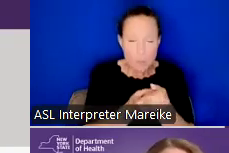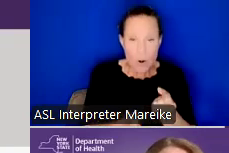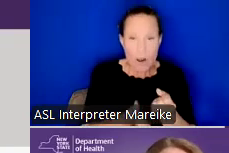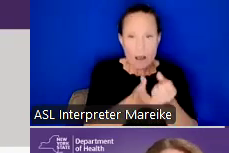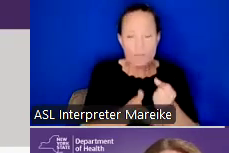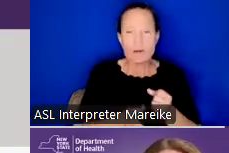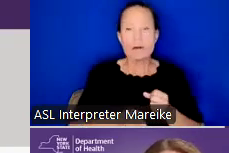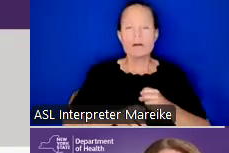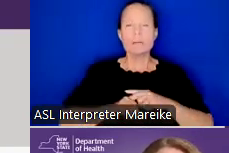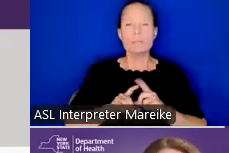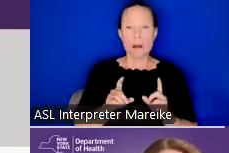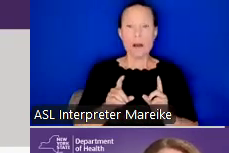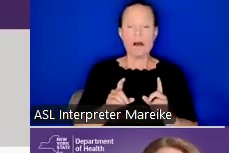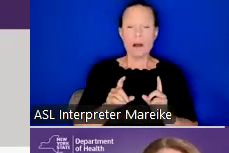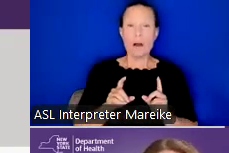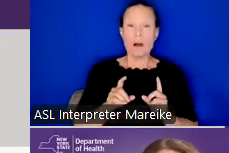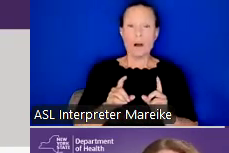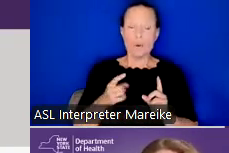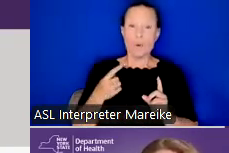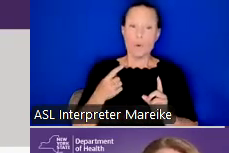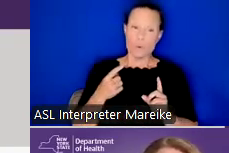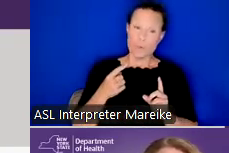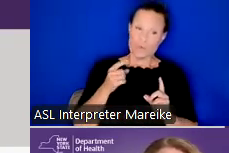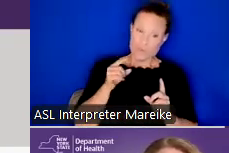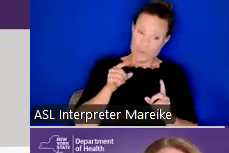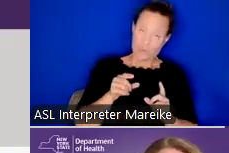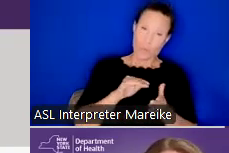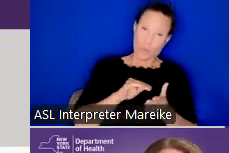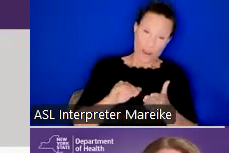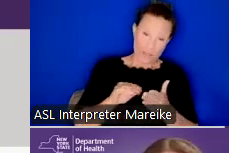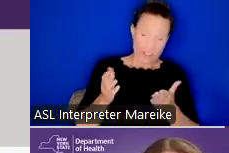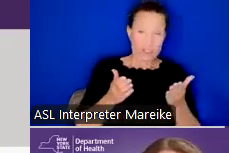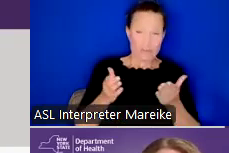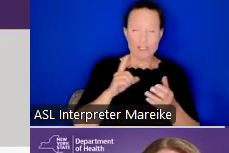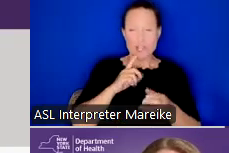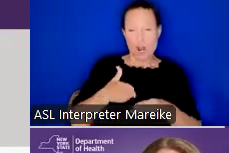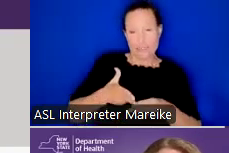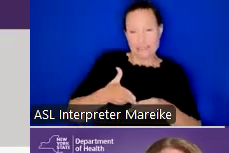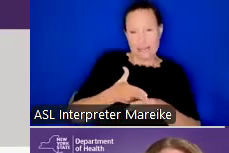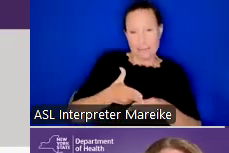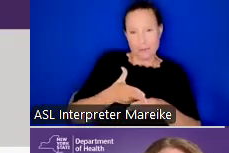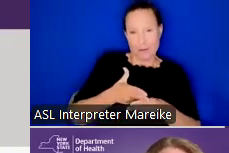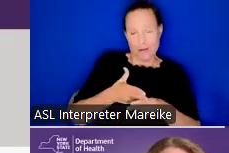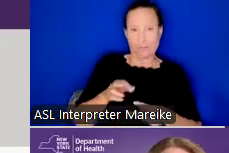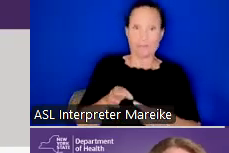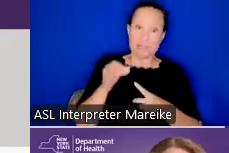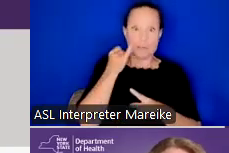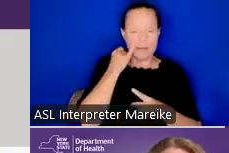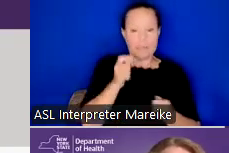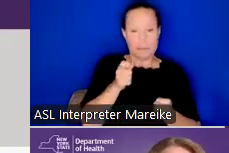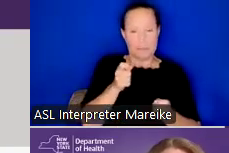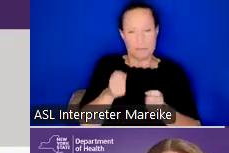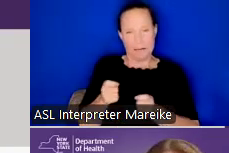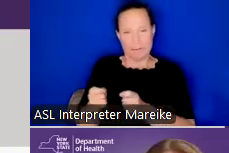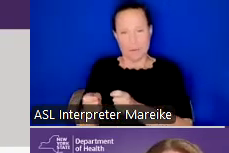day, waiver services are temporary, except if it's a modification or remediation. So